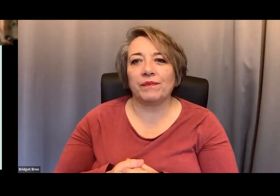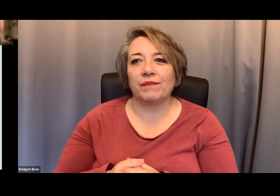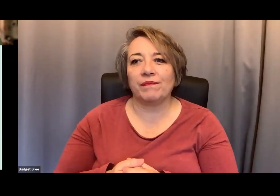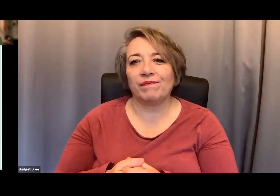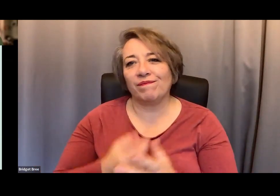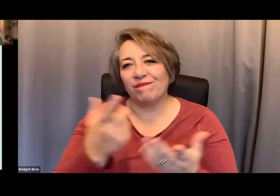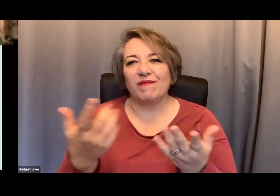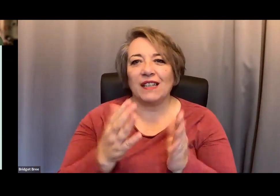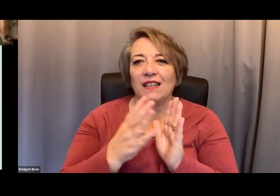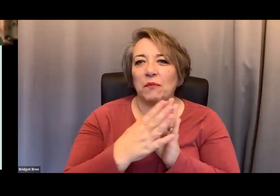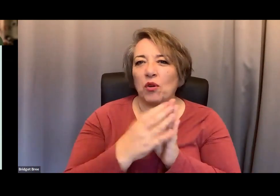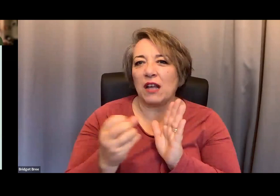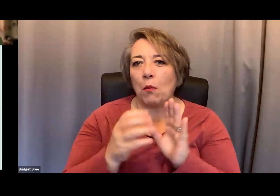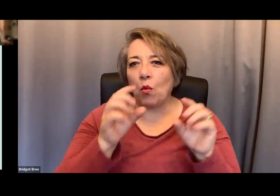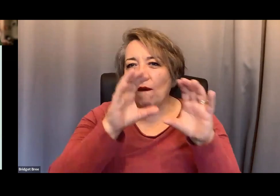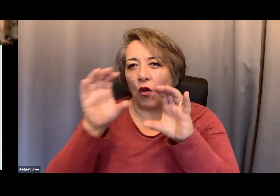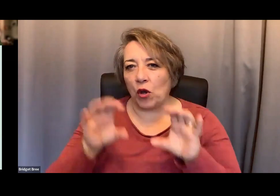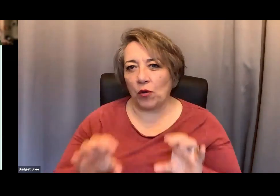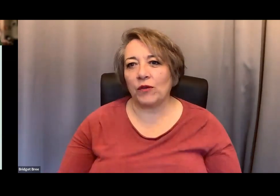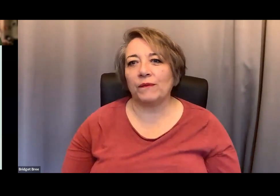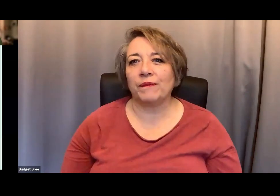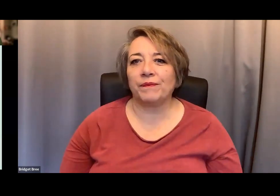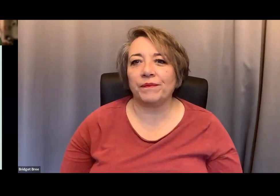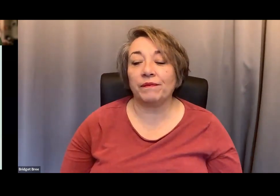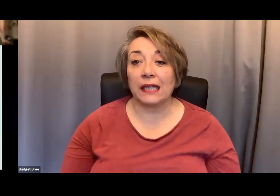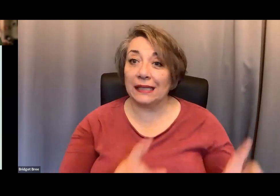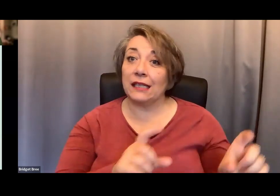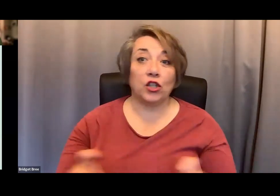photos to show that this is very much a continual practice. It's not a one-off